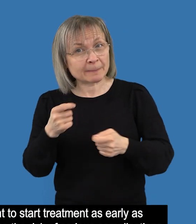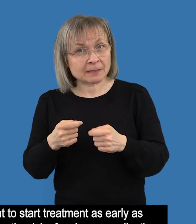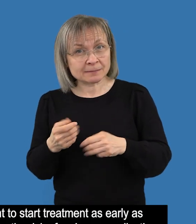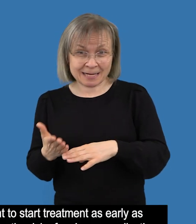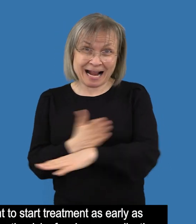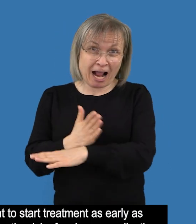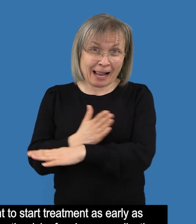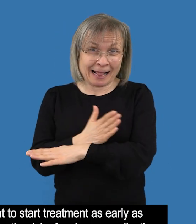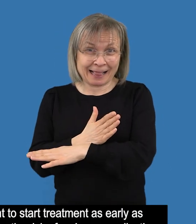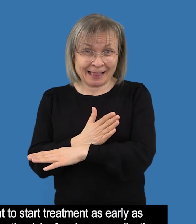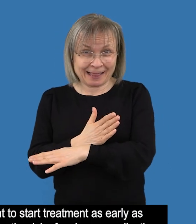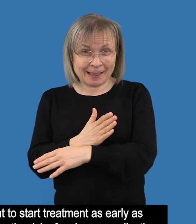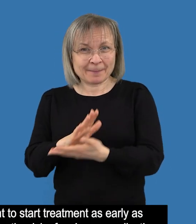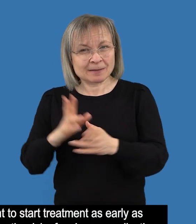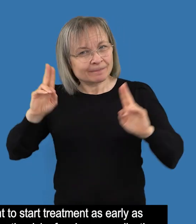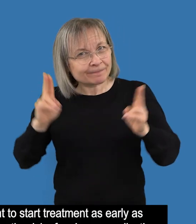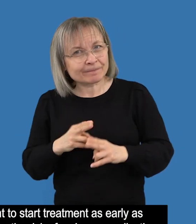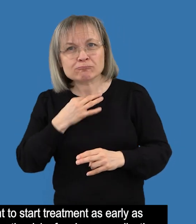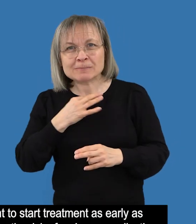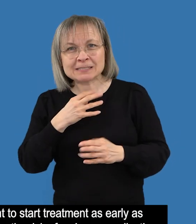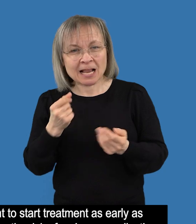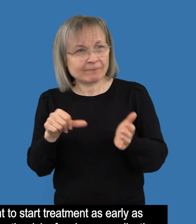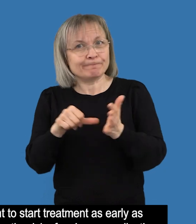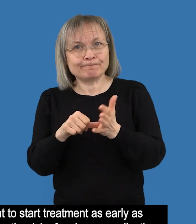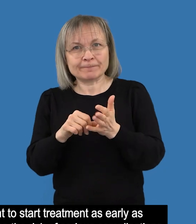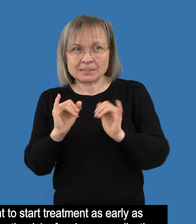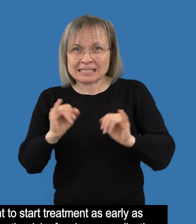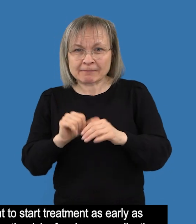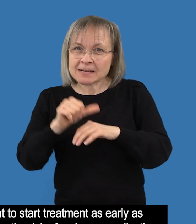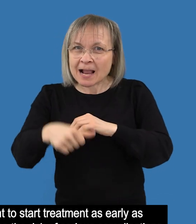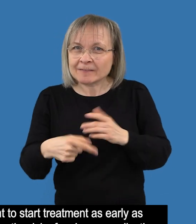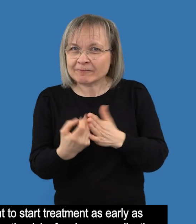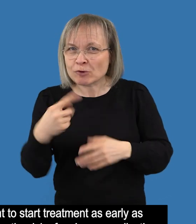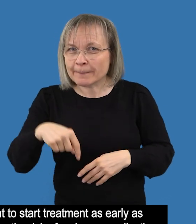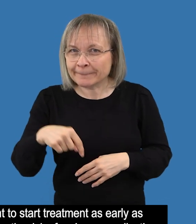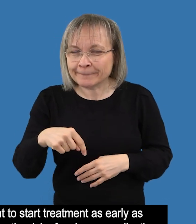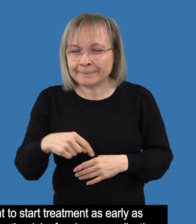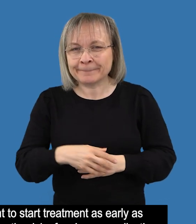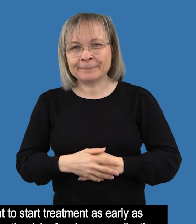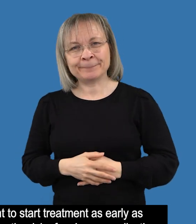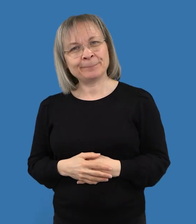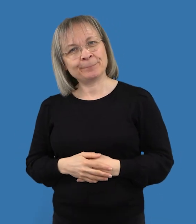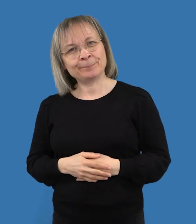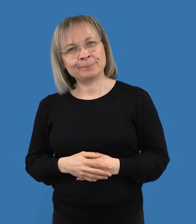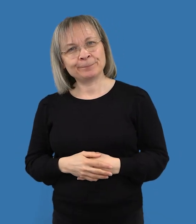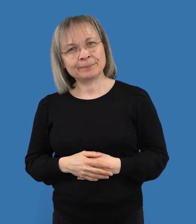It's important to start treatment as early as possible to reduce the risk of serious complications.